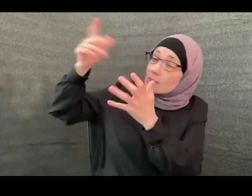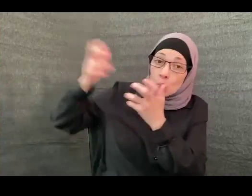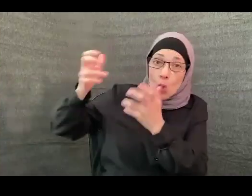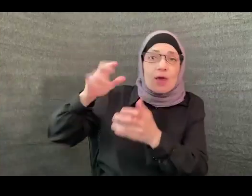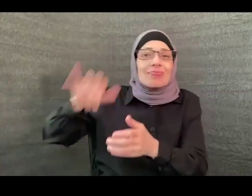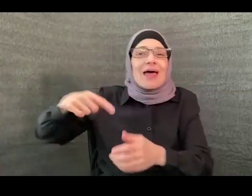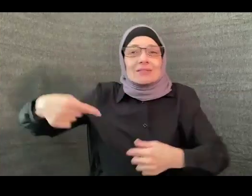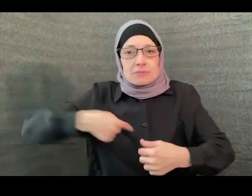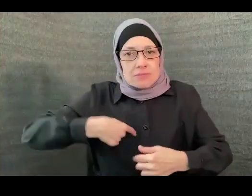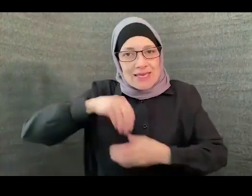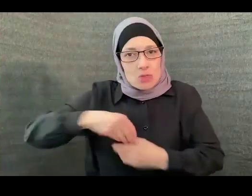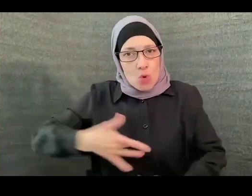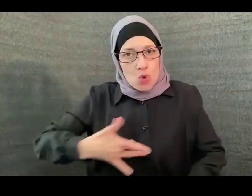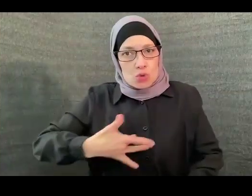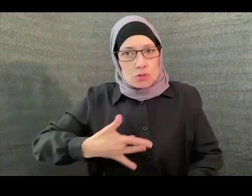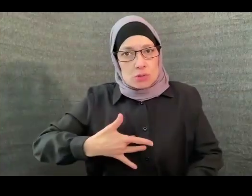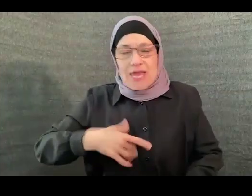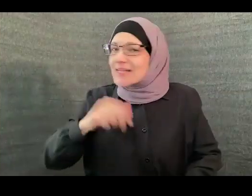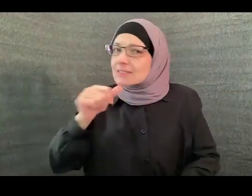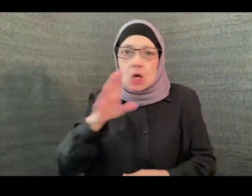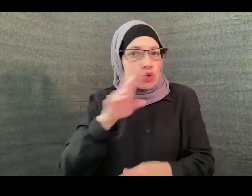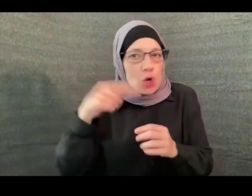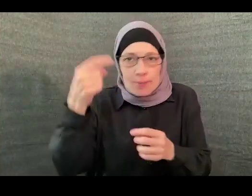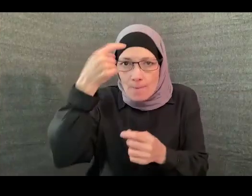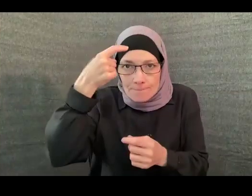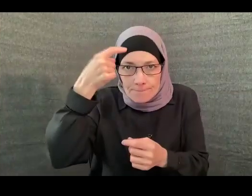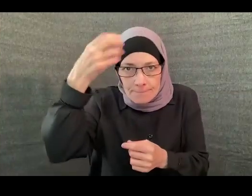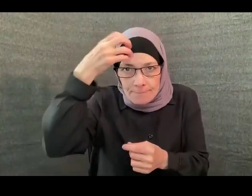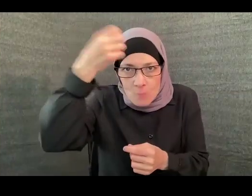lapse. That's not what the ayah is talking about.